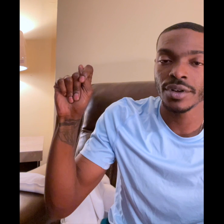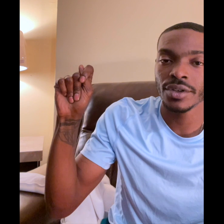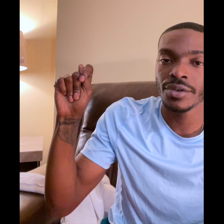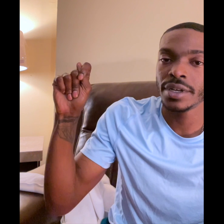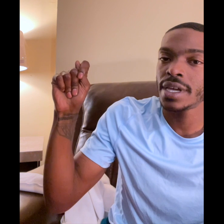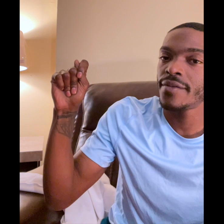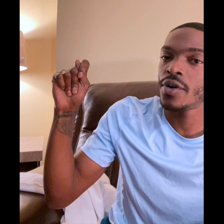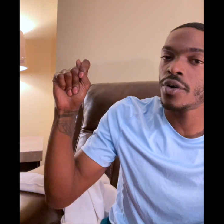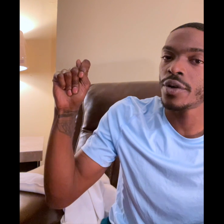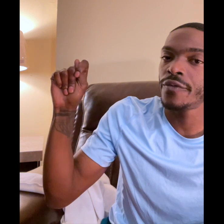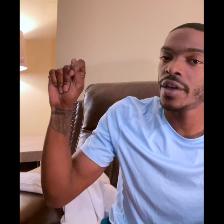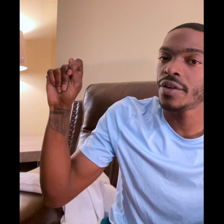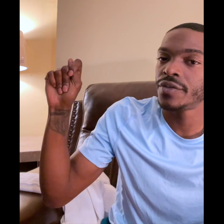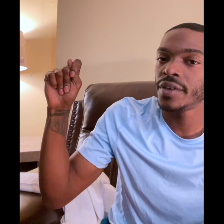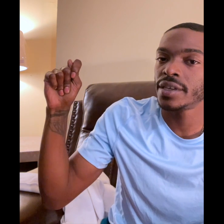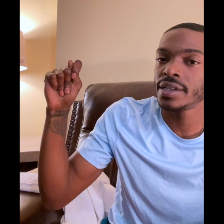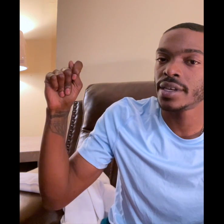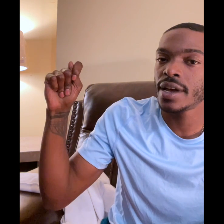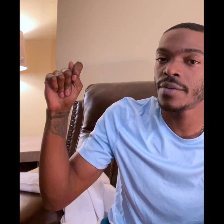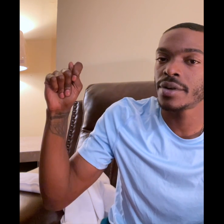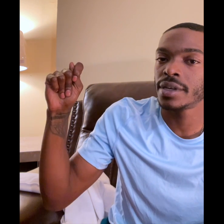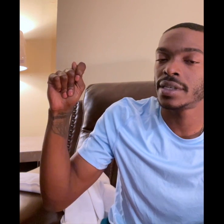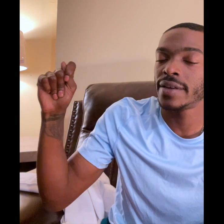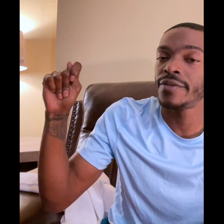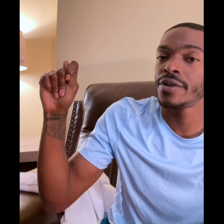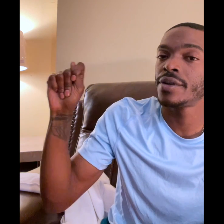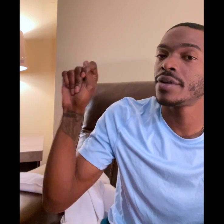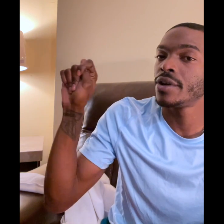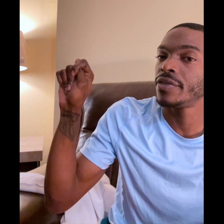do is have all your fingers facing downward except for your thumb.